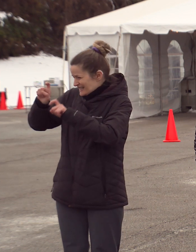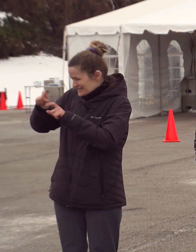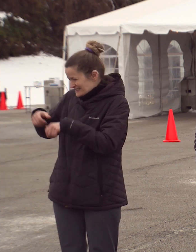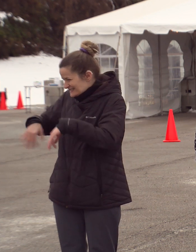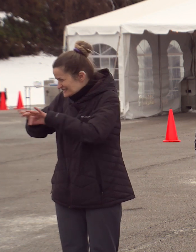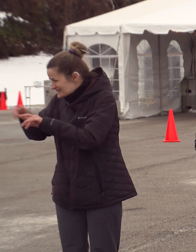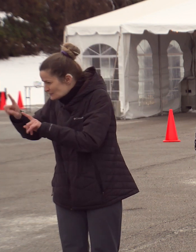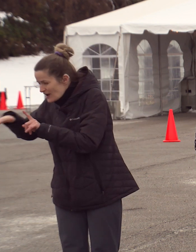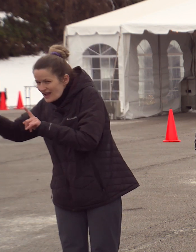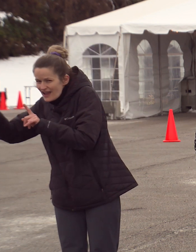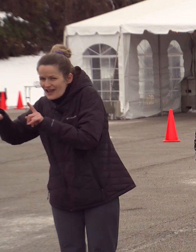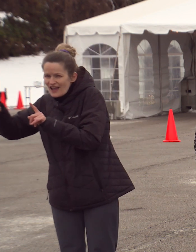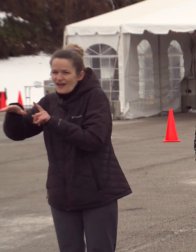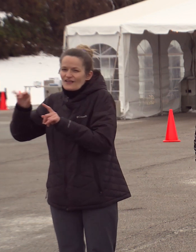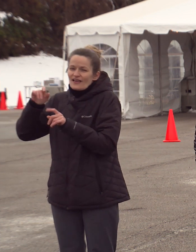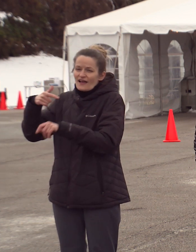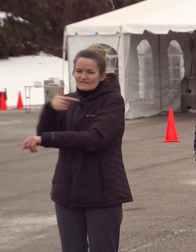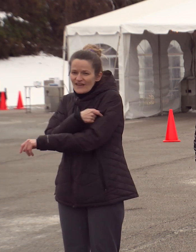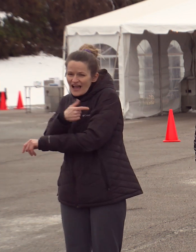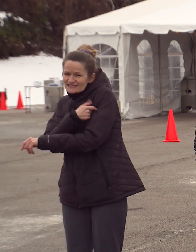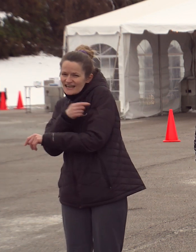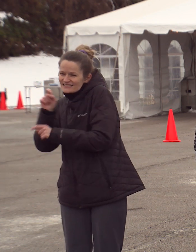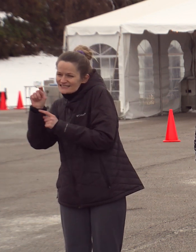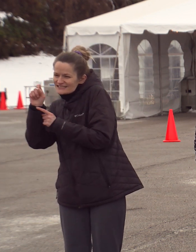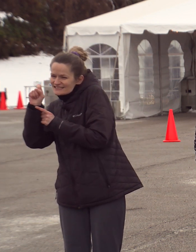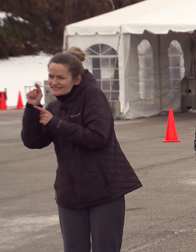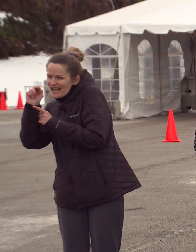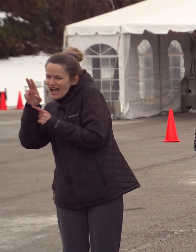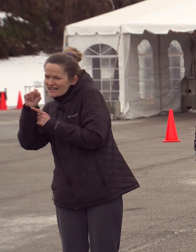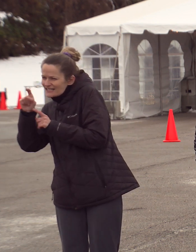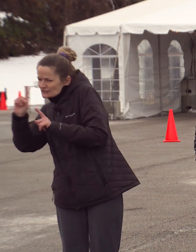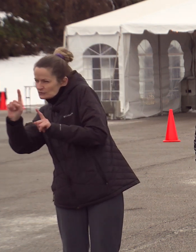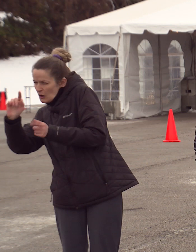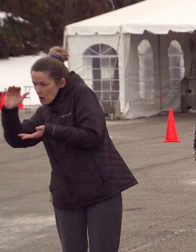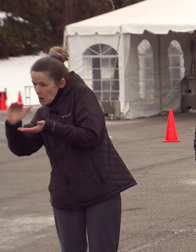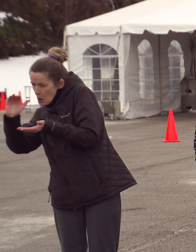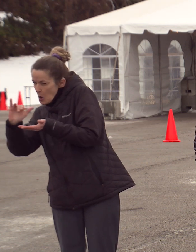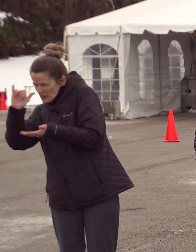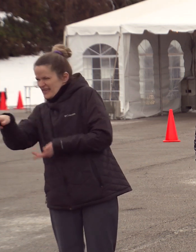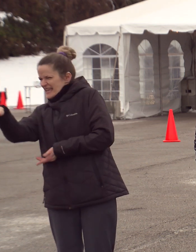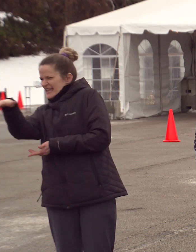status is lower compared to other parts of the city. Thank you.